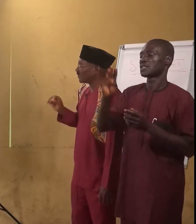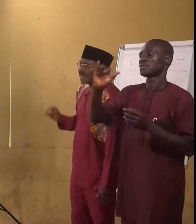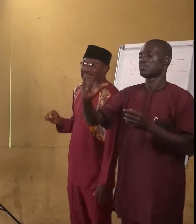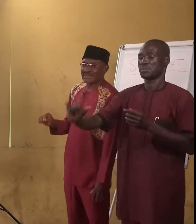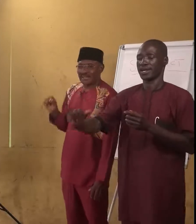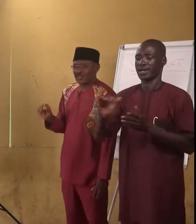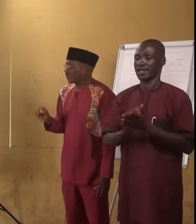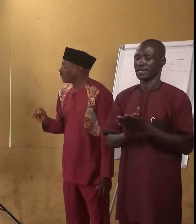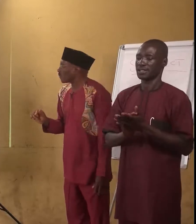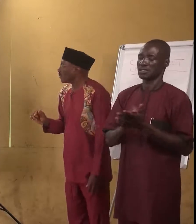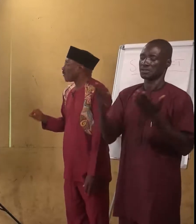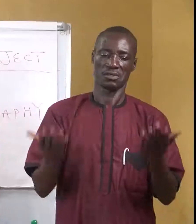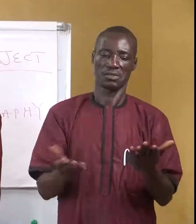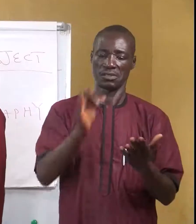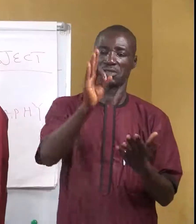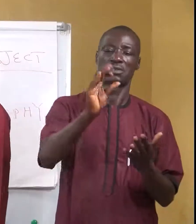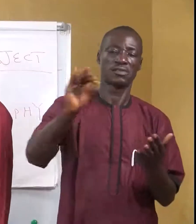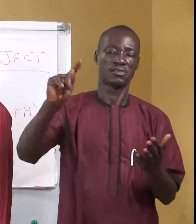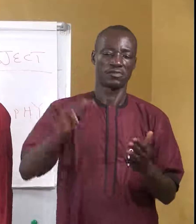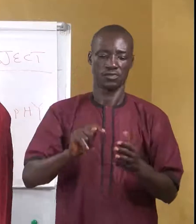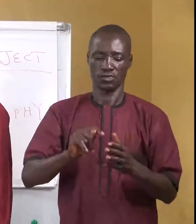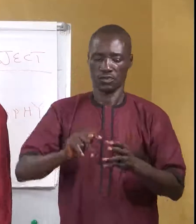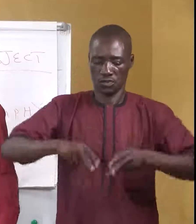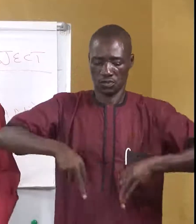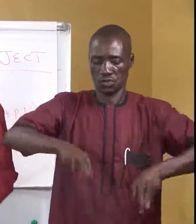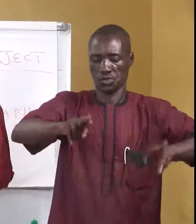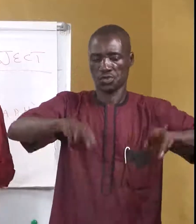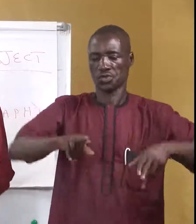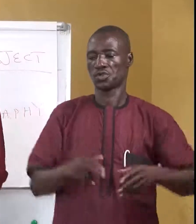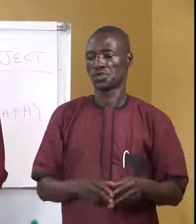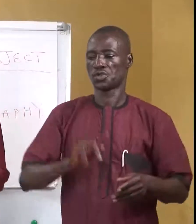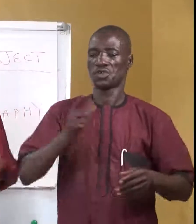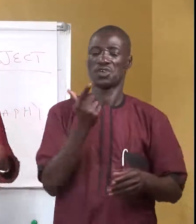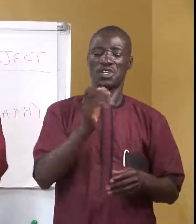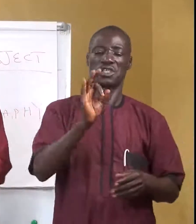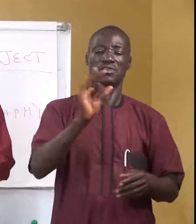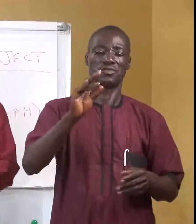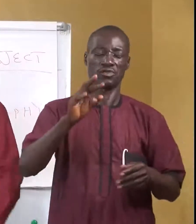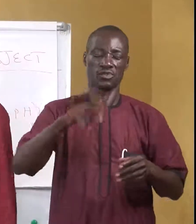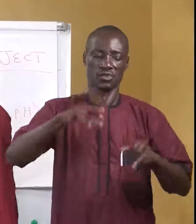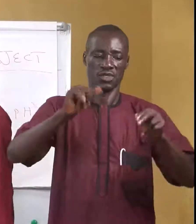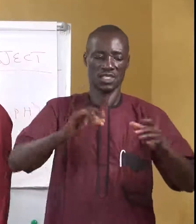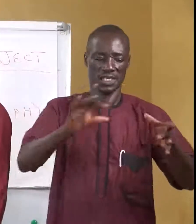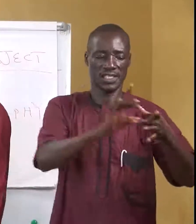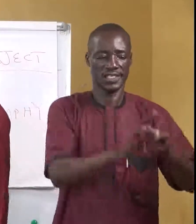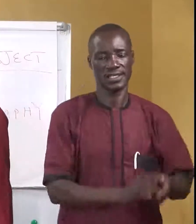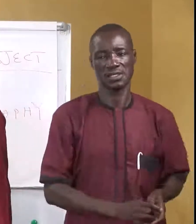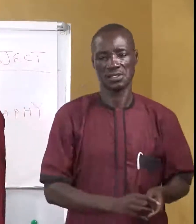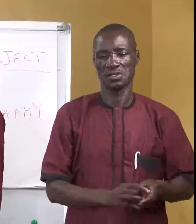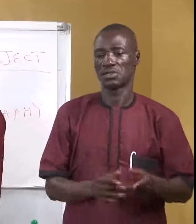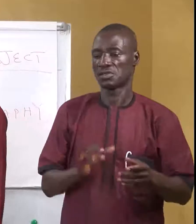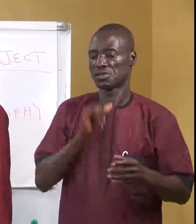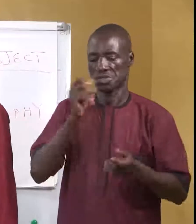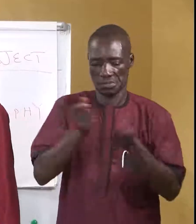it can be linked each with footpaths. Only footpath can link some of the settlement because